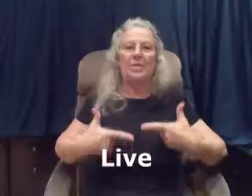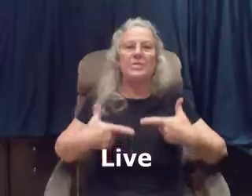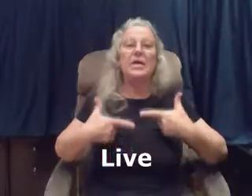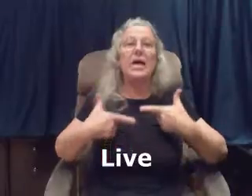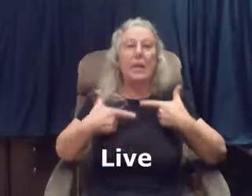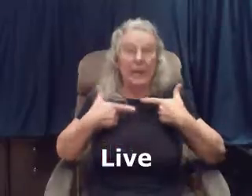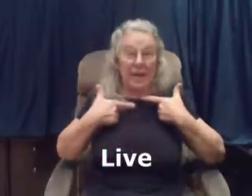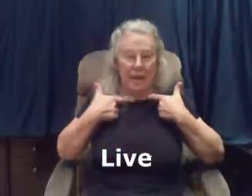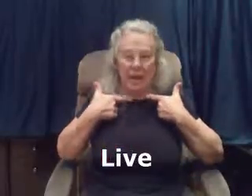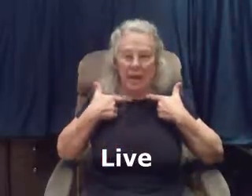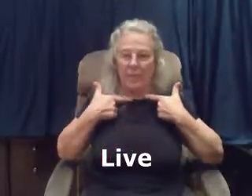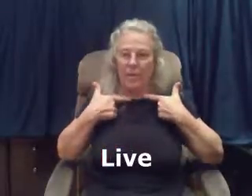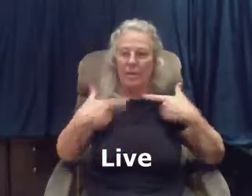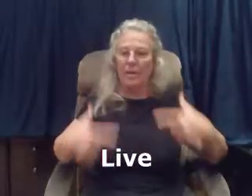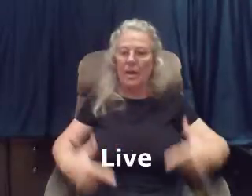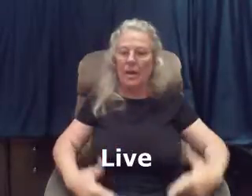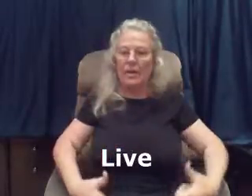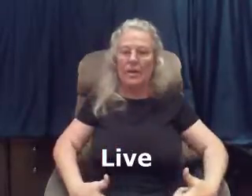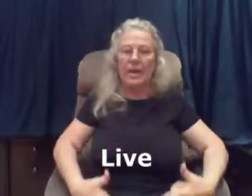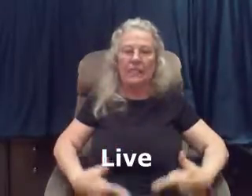L's coming up. Living.